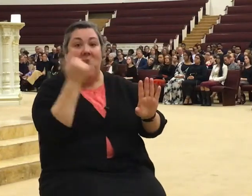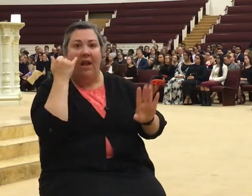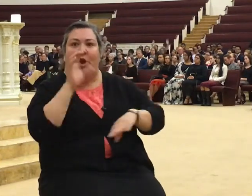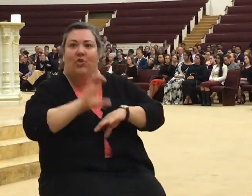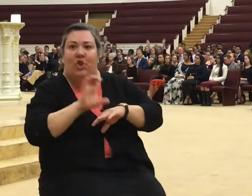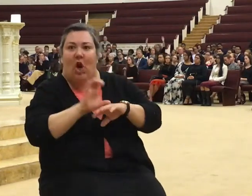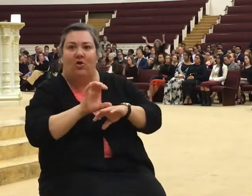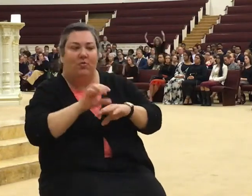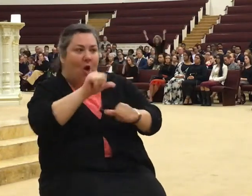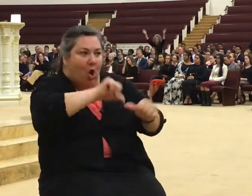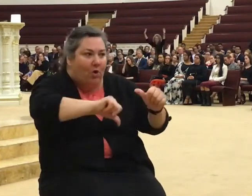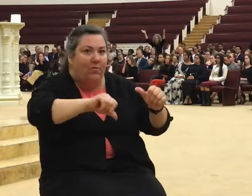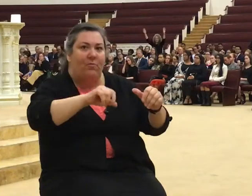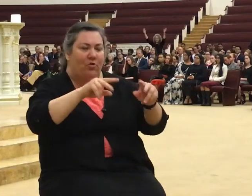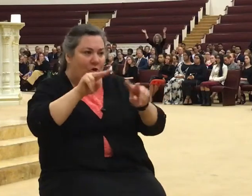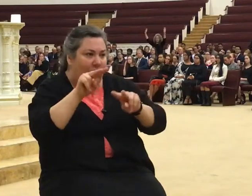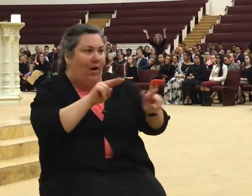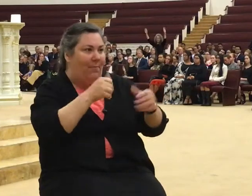out for one another